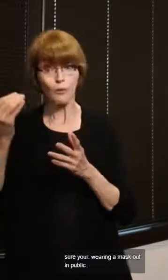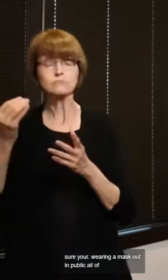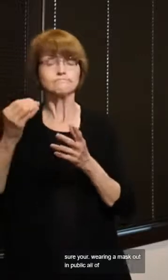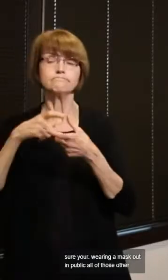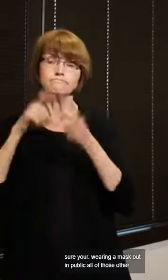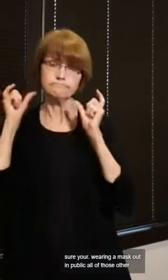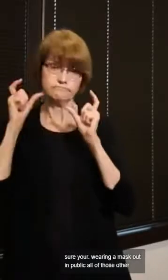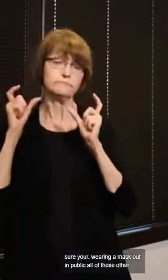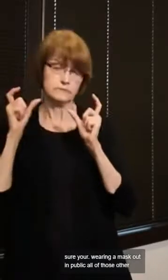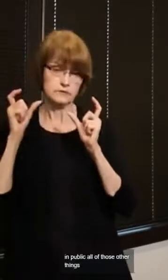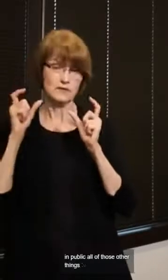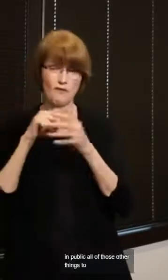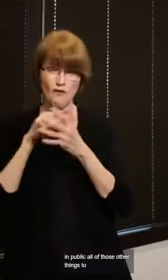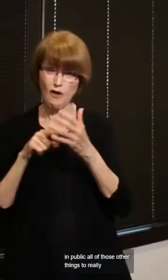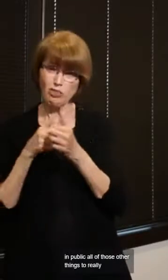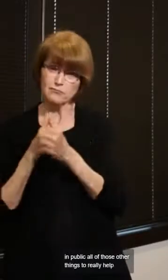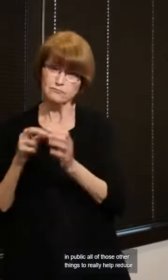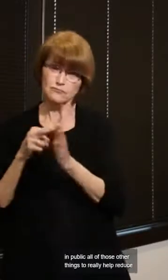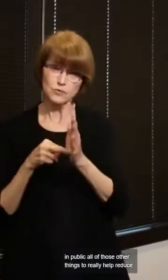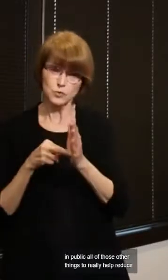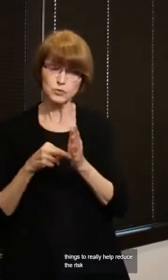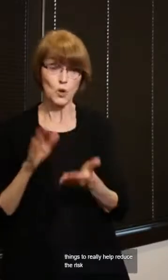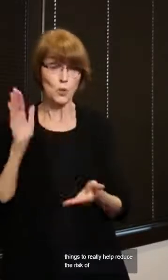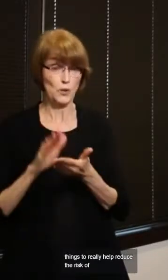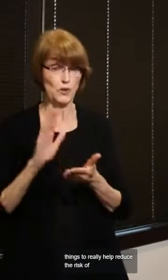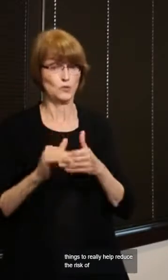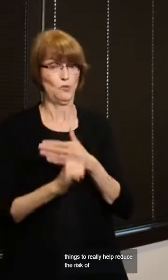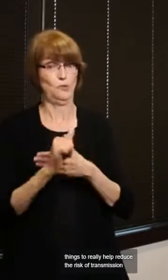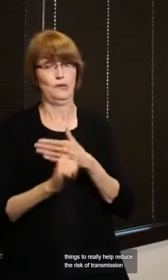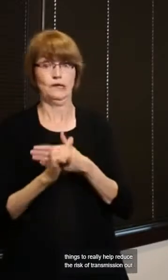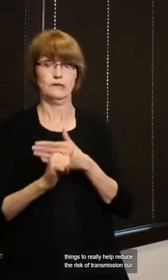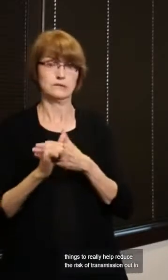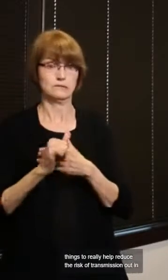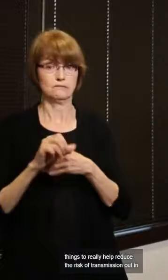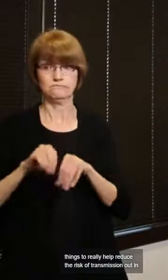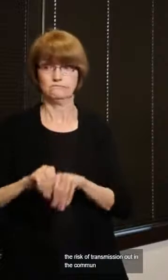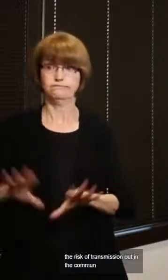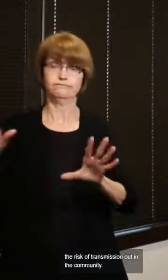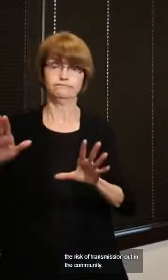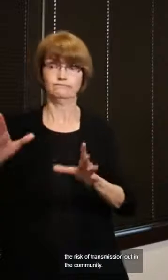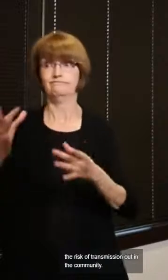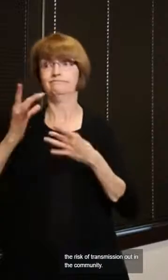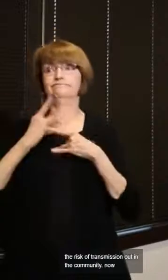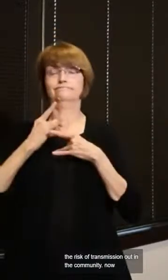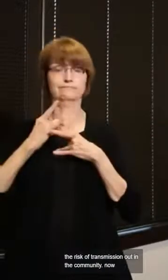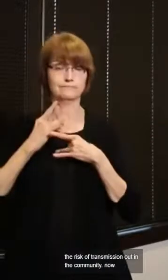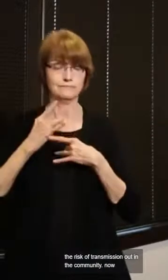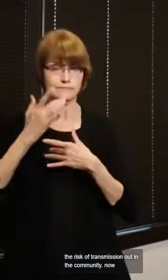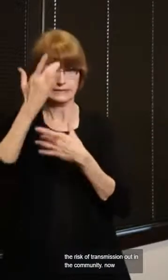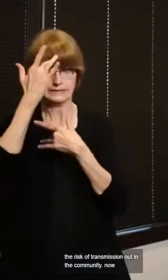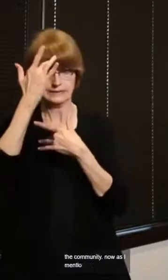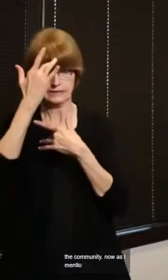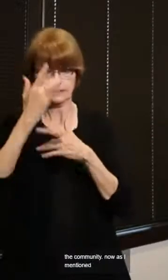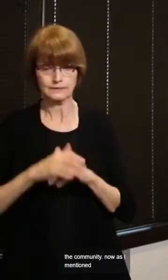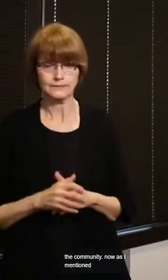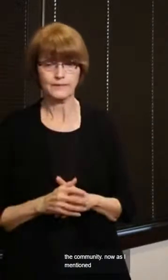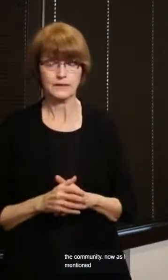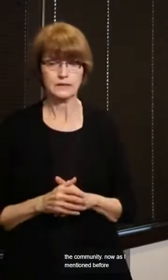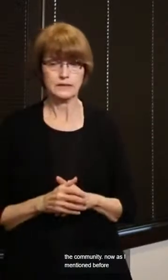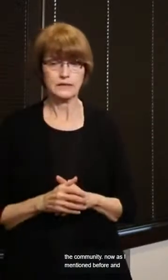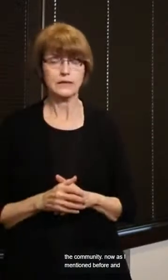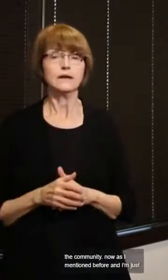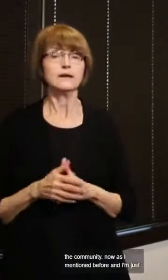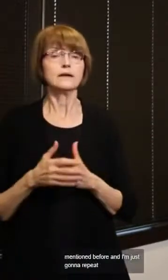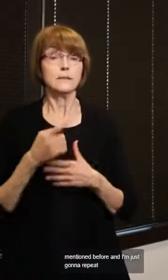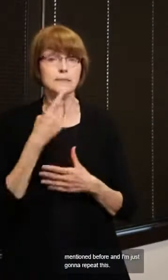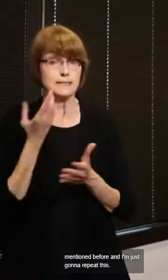other things to really help reduce the risk of transmission out in the community. Now, as I mentioned before, and I'm just going to